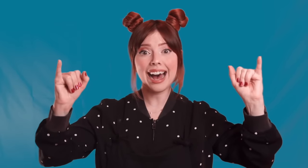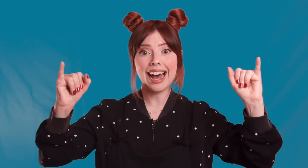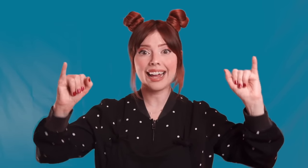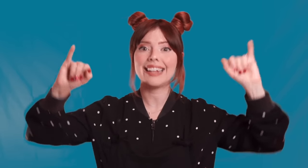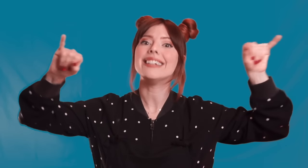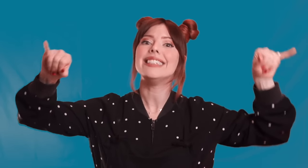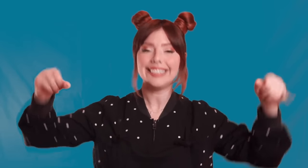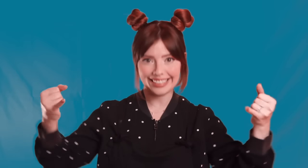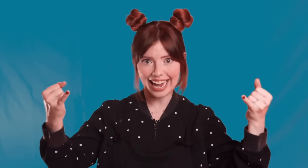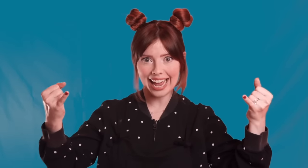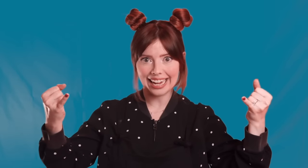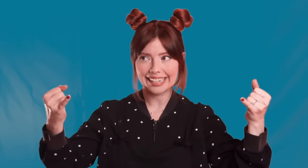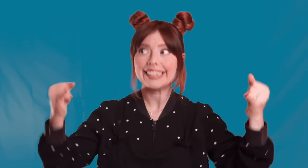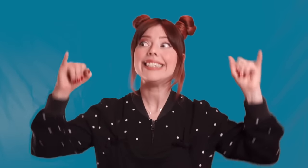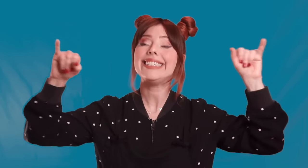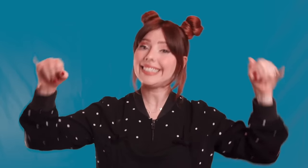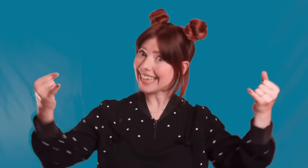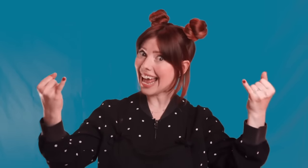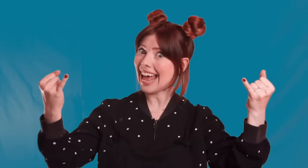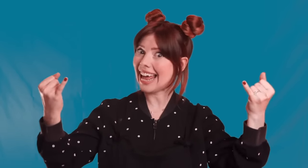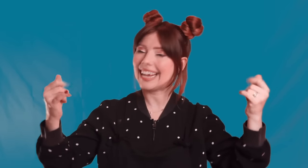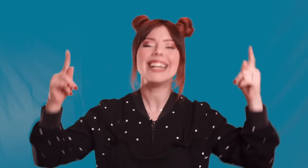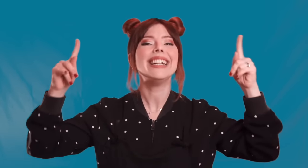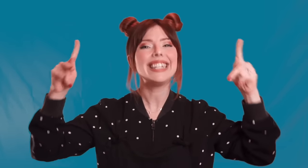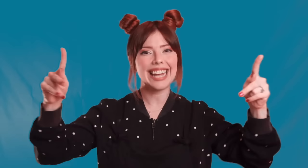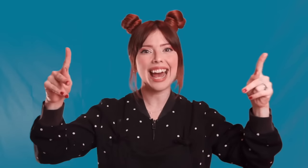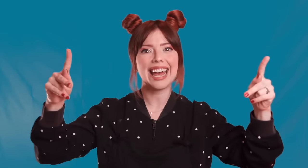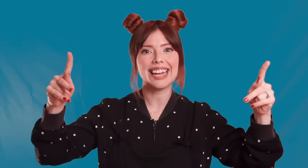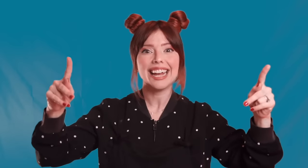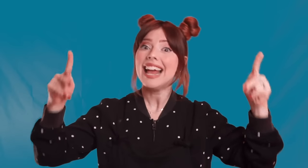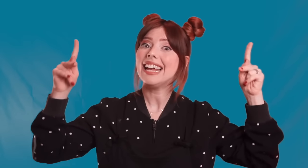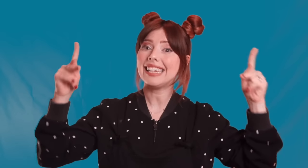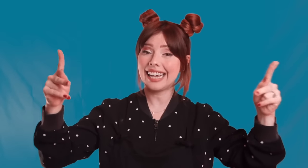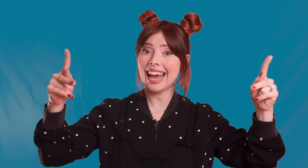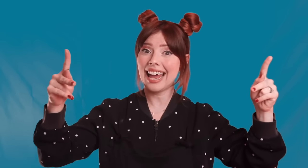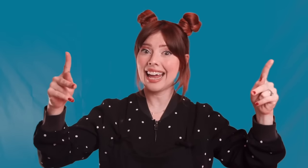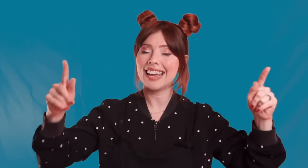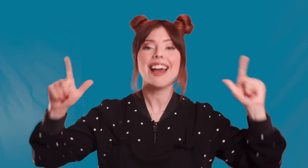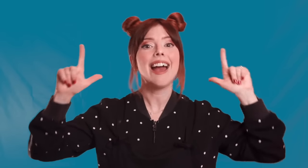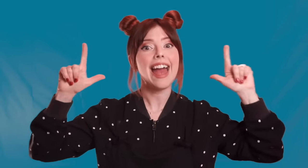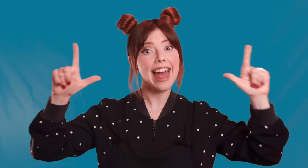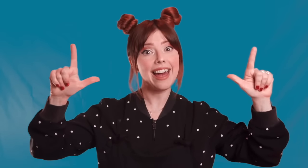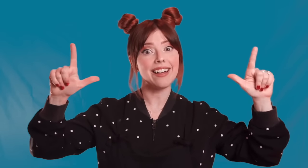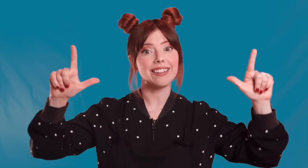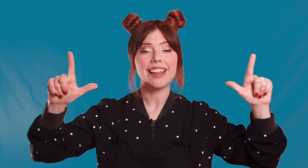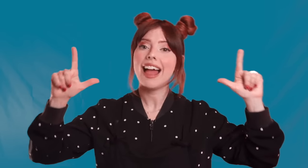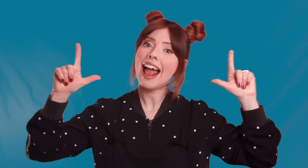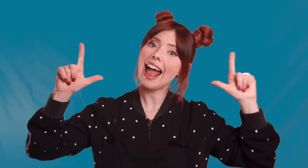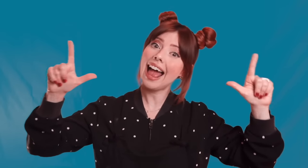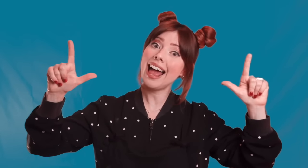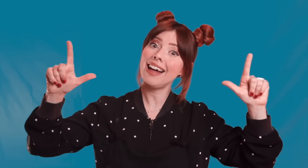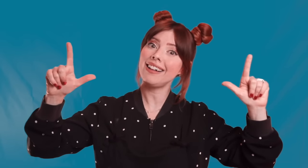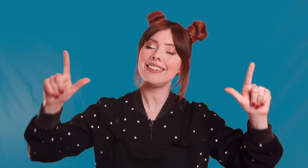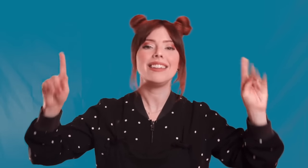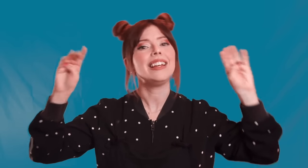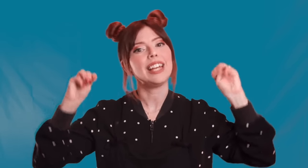I, J, J, K, K, L, L,